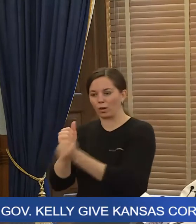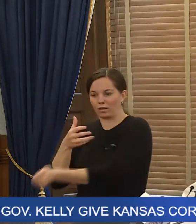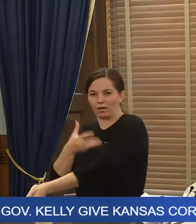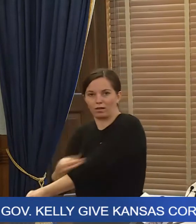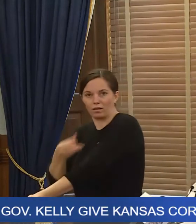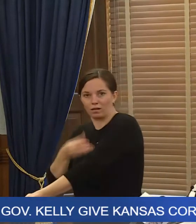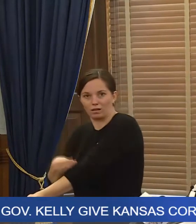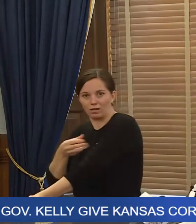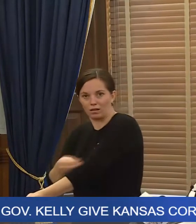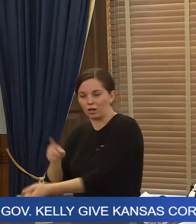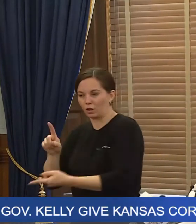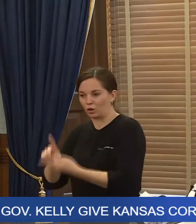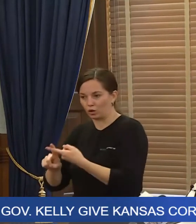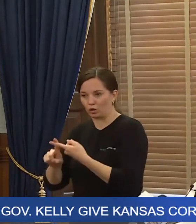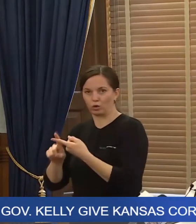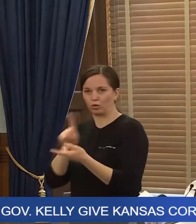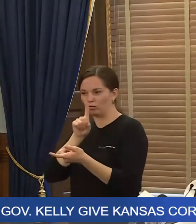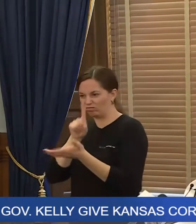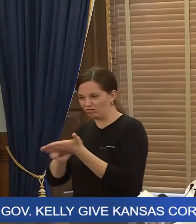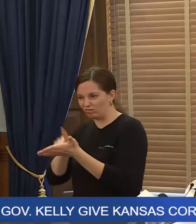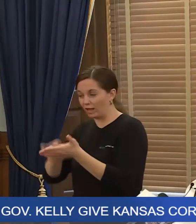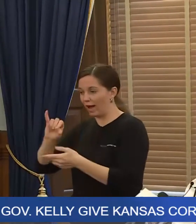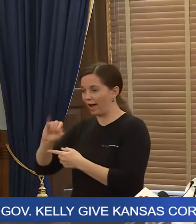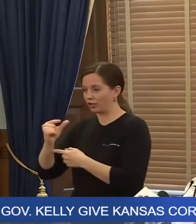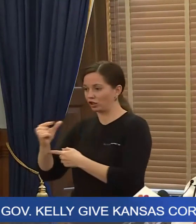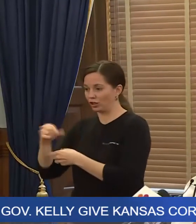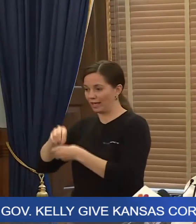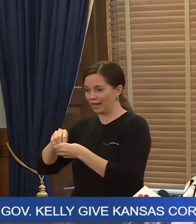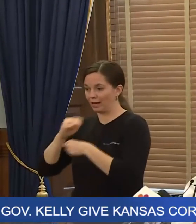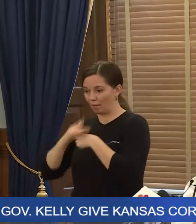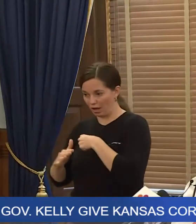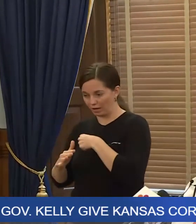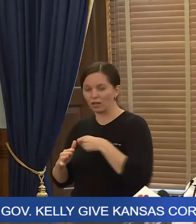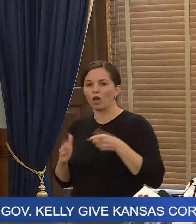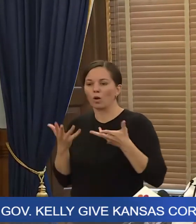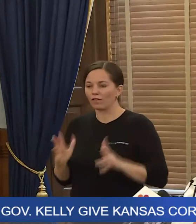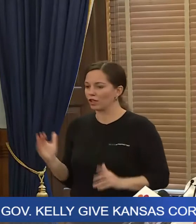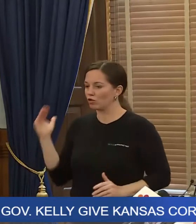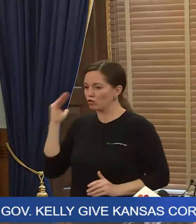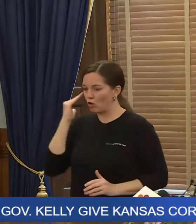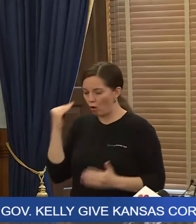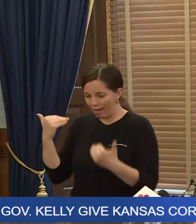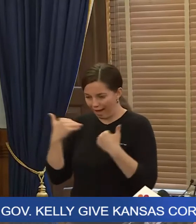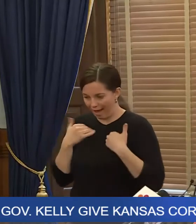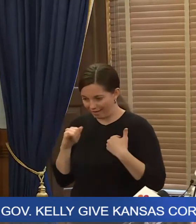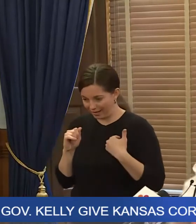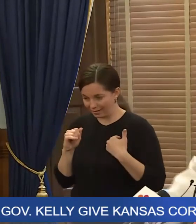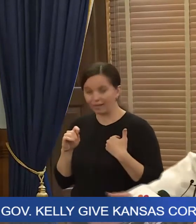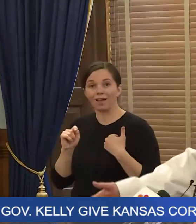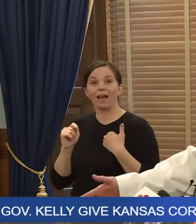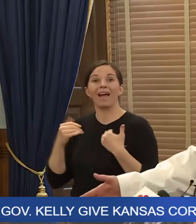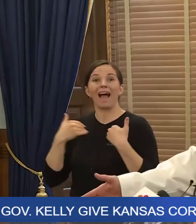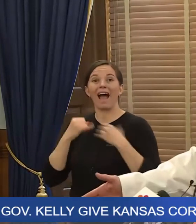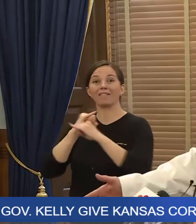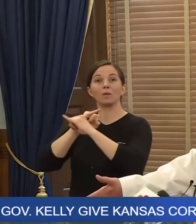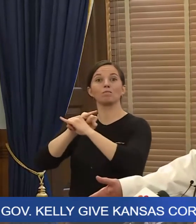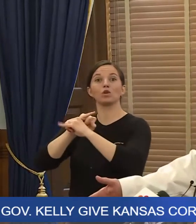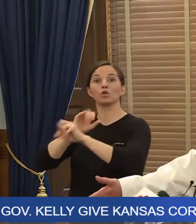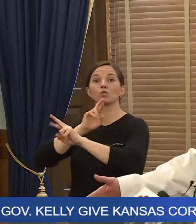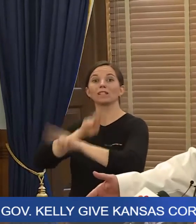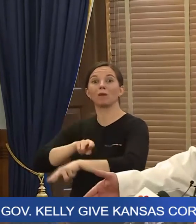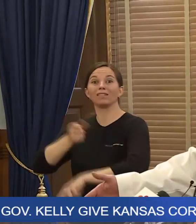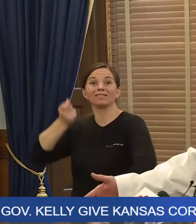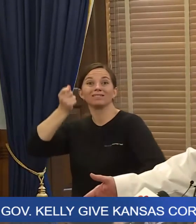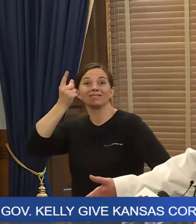gamma globulin, the IgG in the blood, so we know they had it, they know they mounted an immune response. But those people would stretch out for